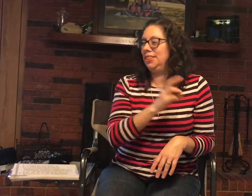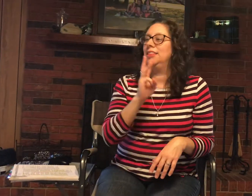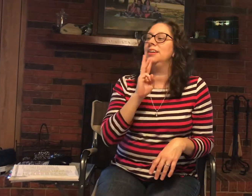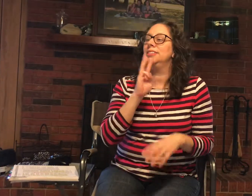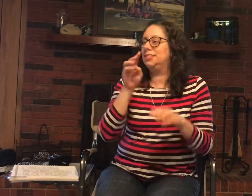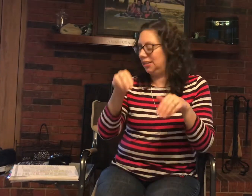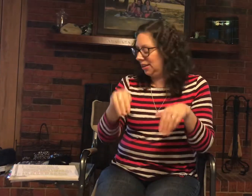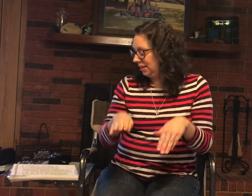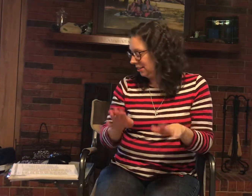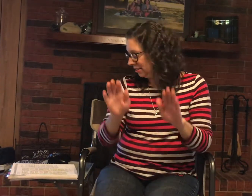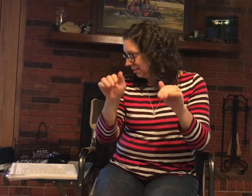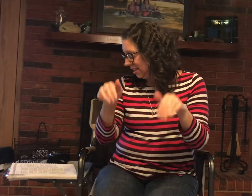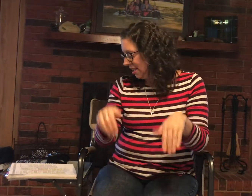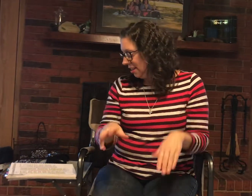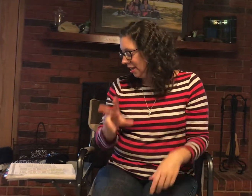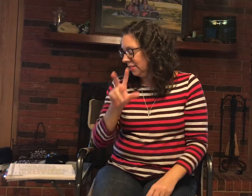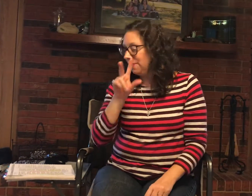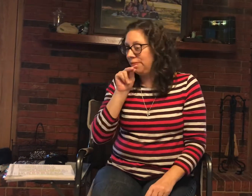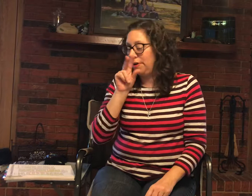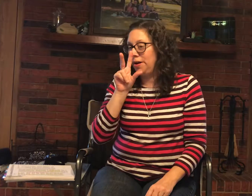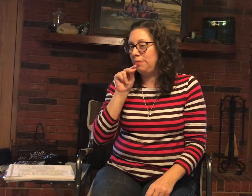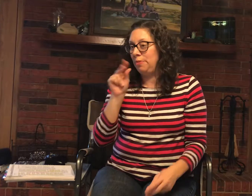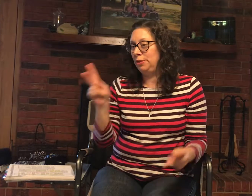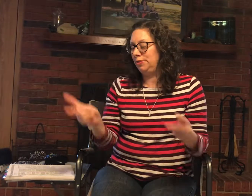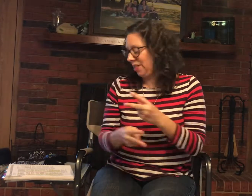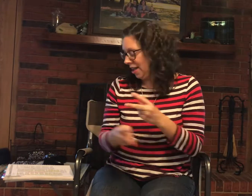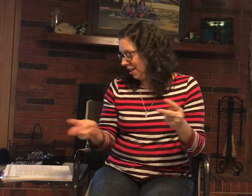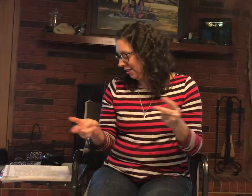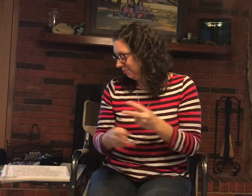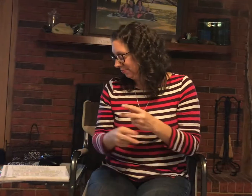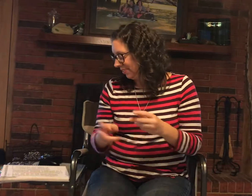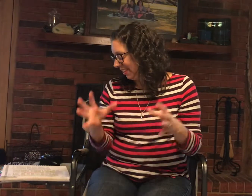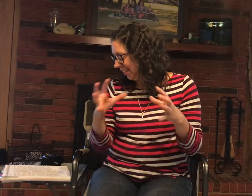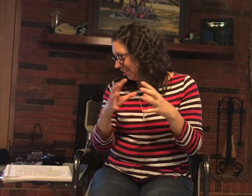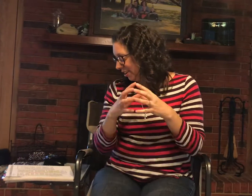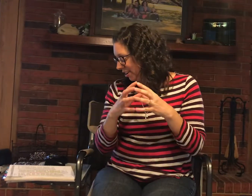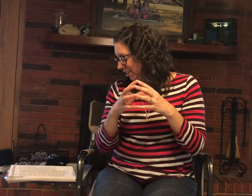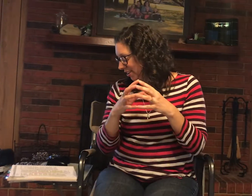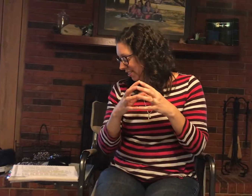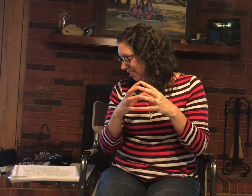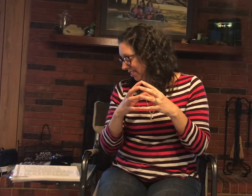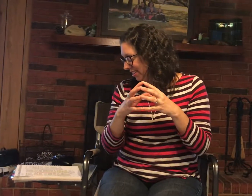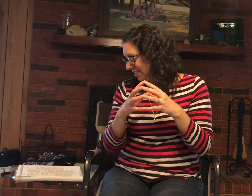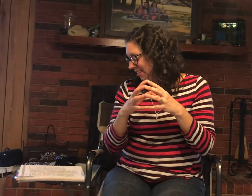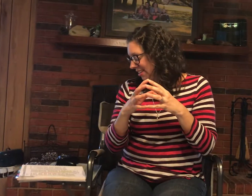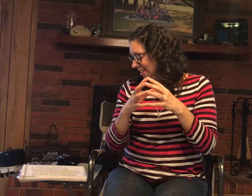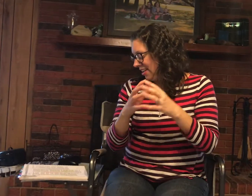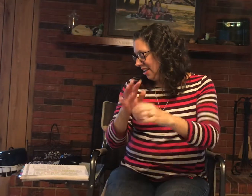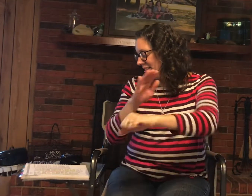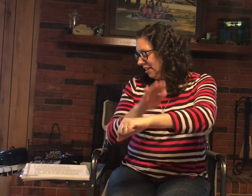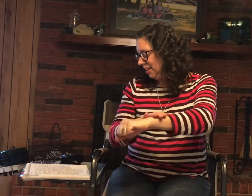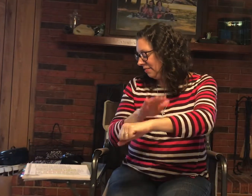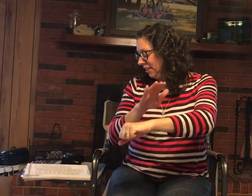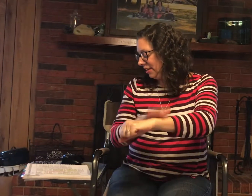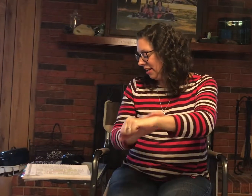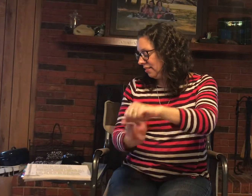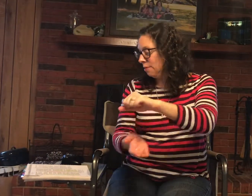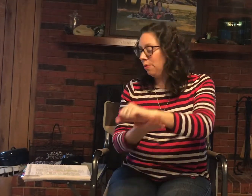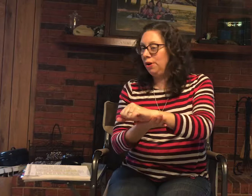the seas, and let the fowl multiply in the earth. And the evening and the morning